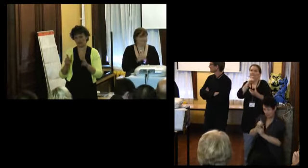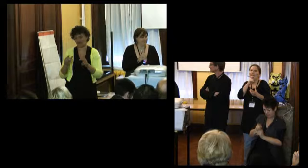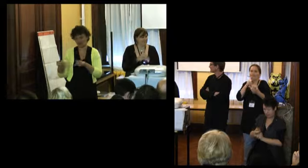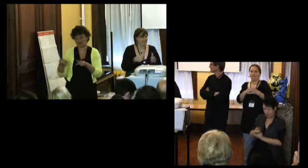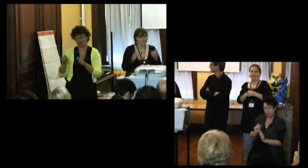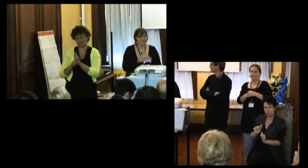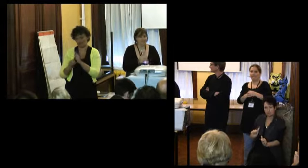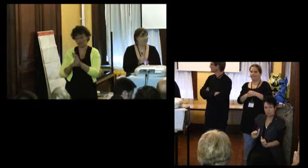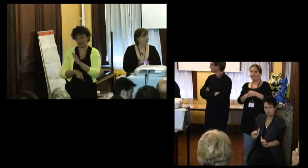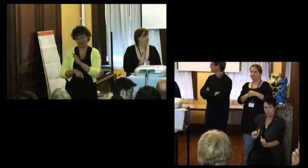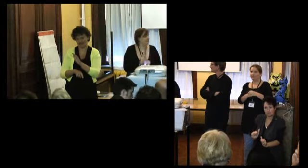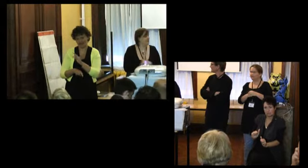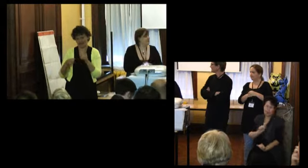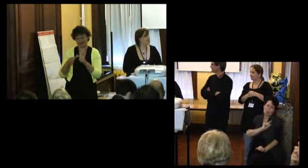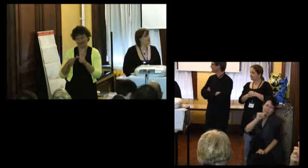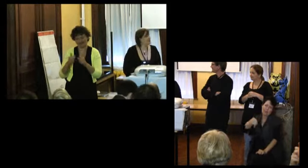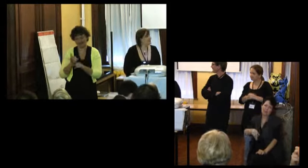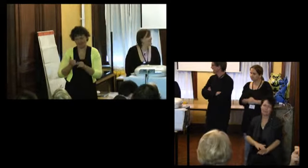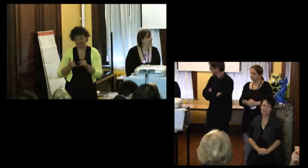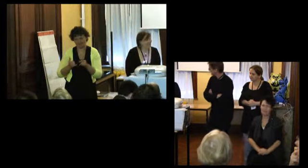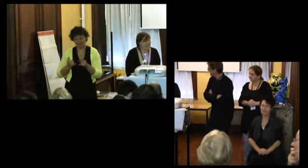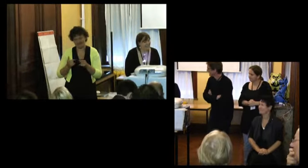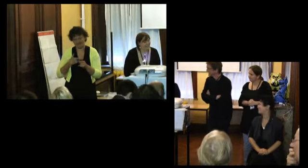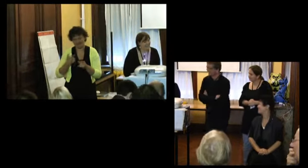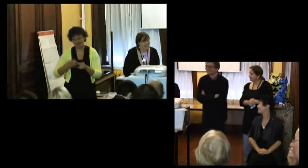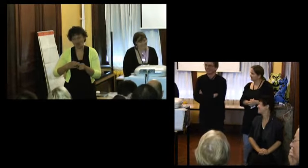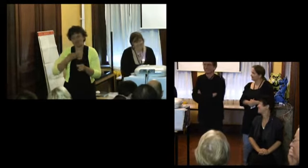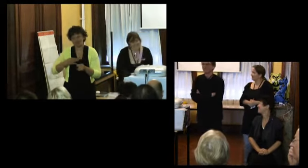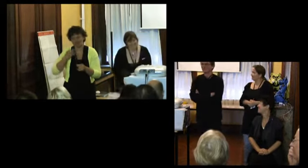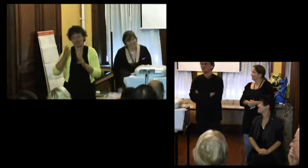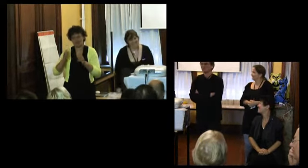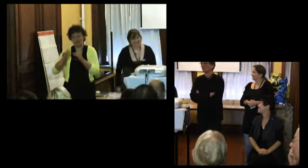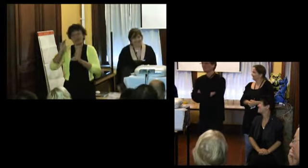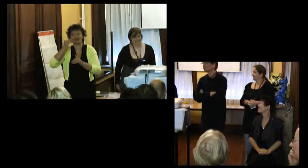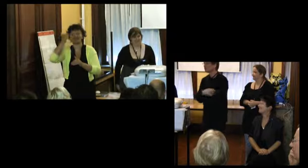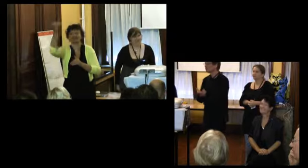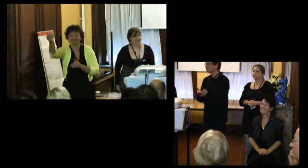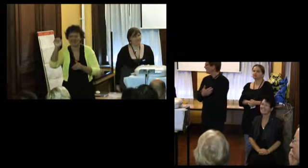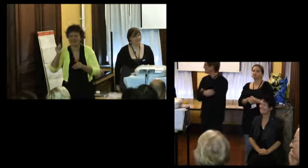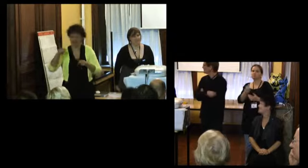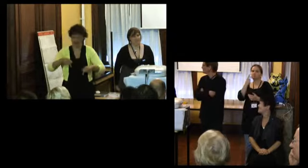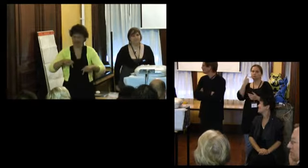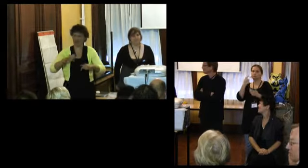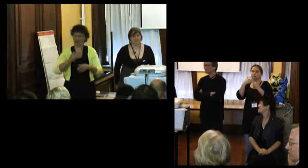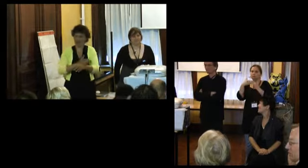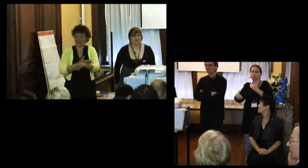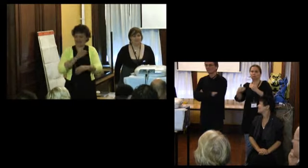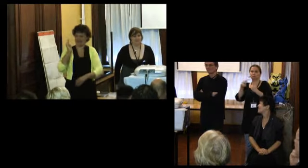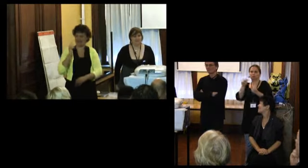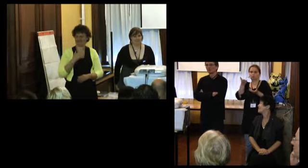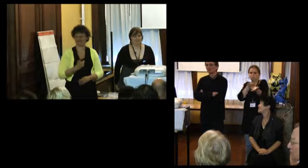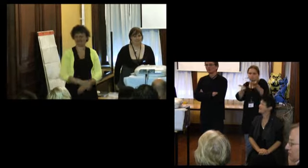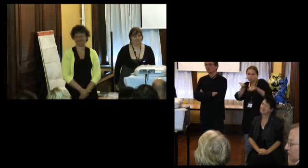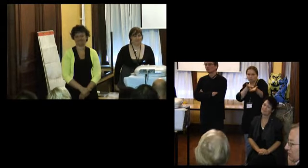So that's why I'm here. Voilà. Moi, je pense qu'on aura l'occasion